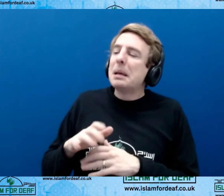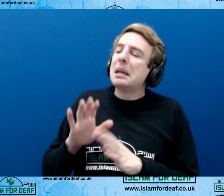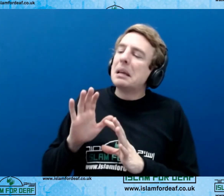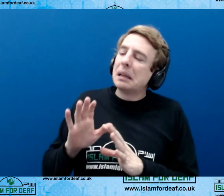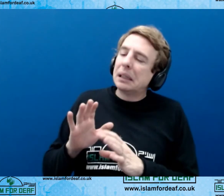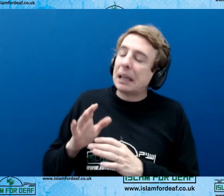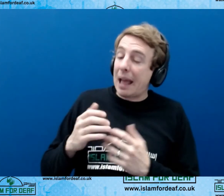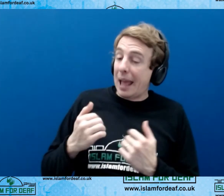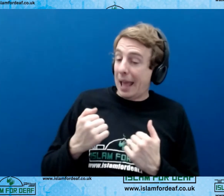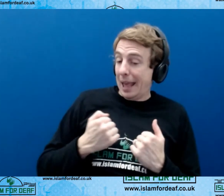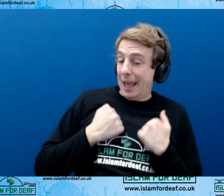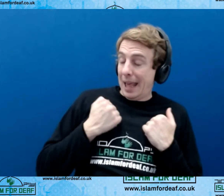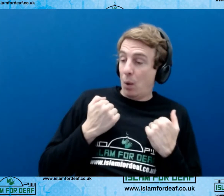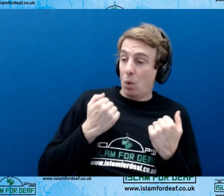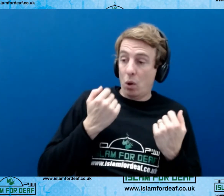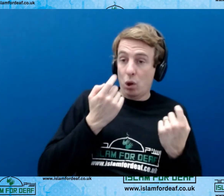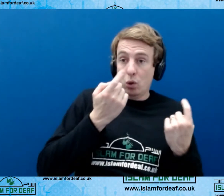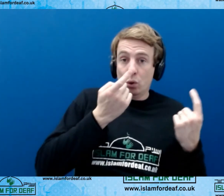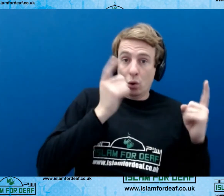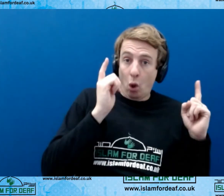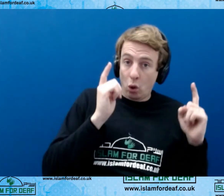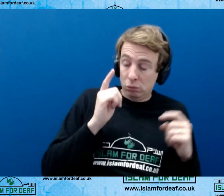And in this way we have a kind of truce.